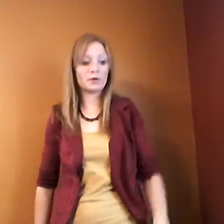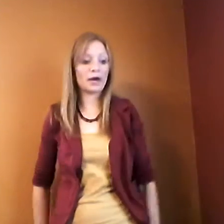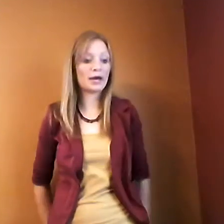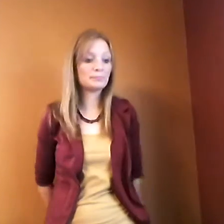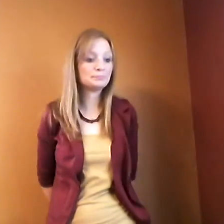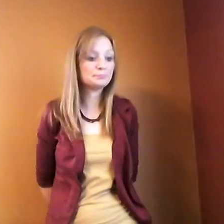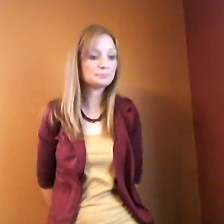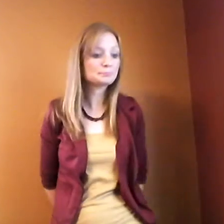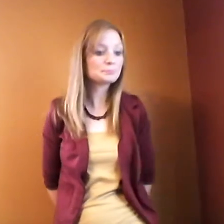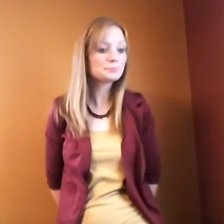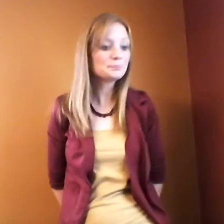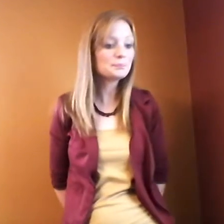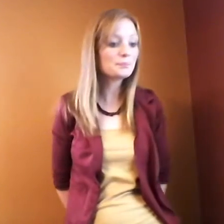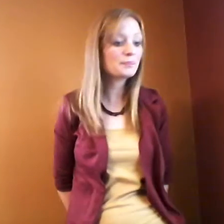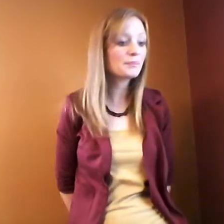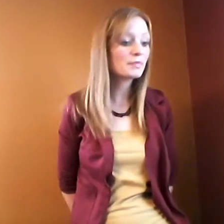okay?